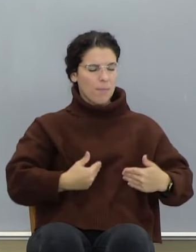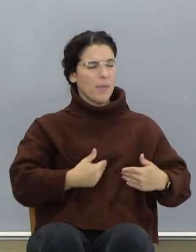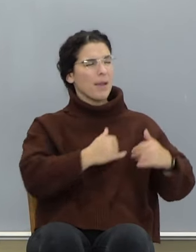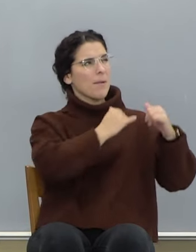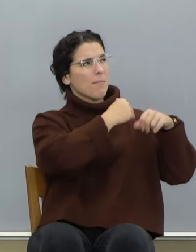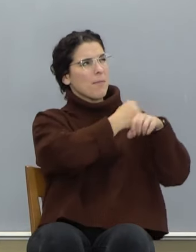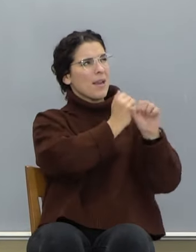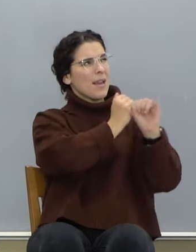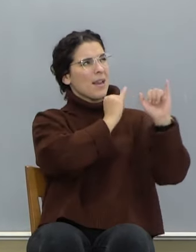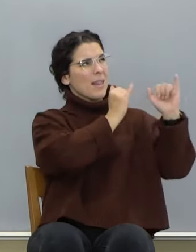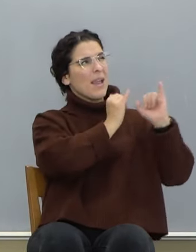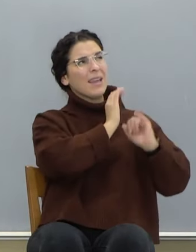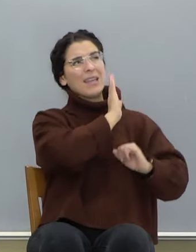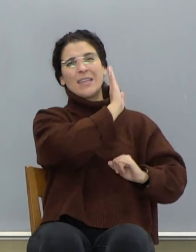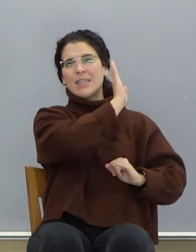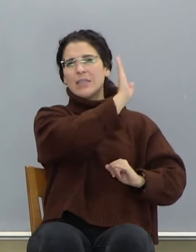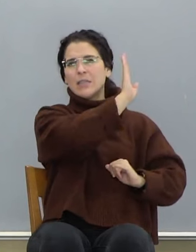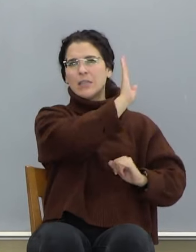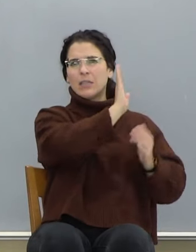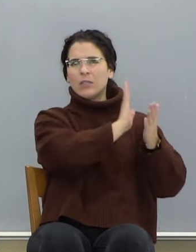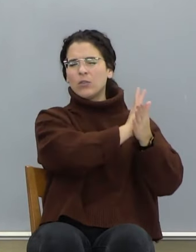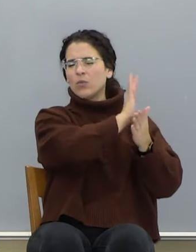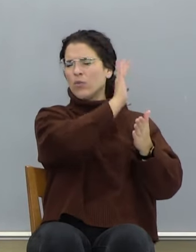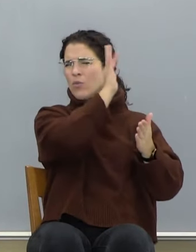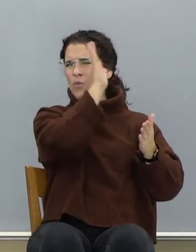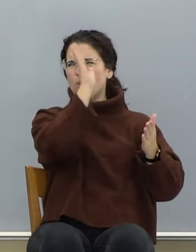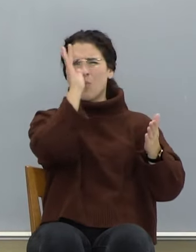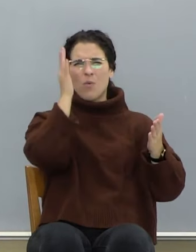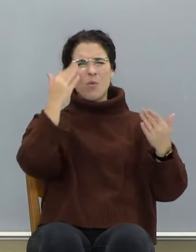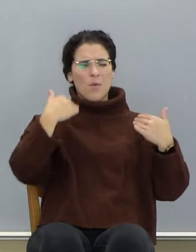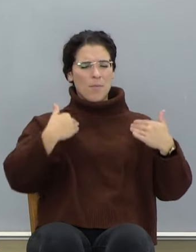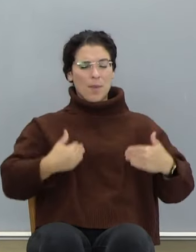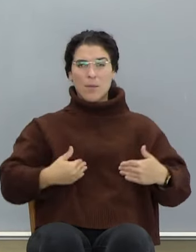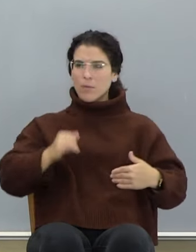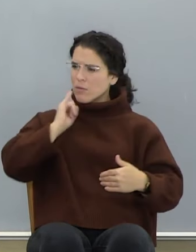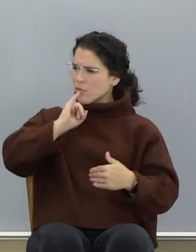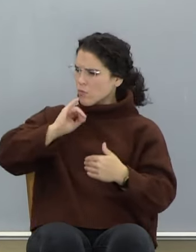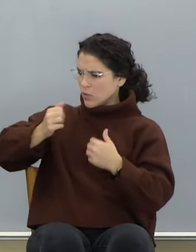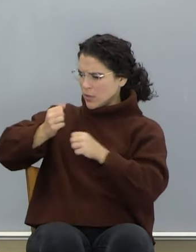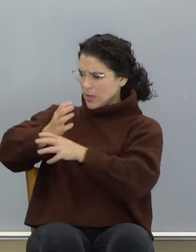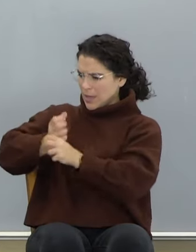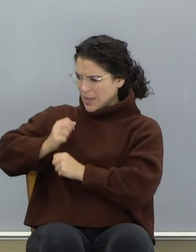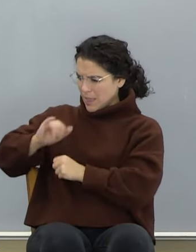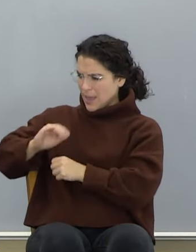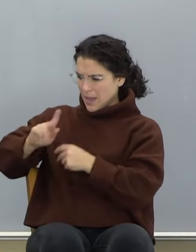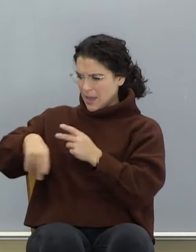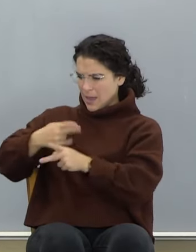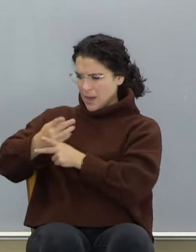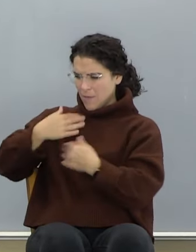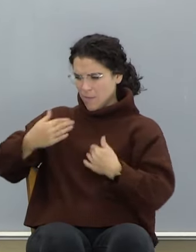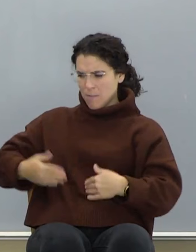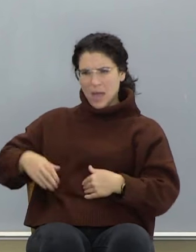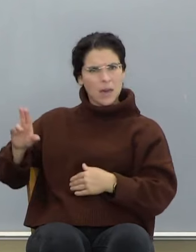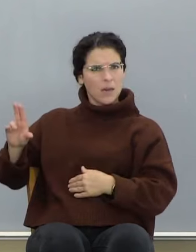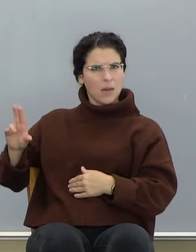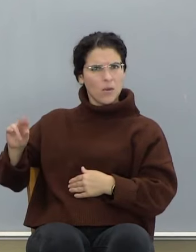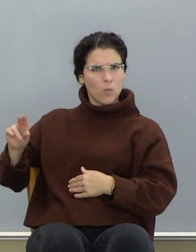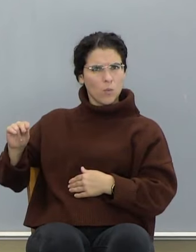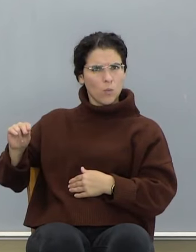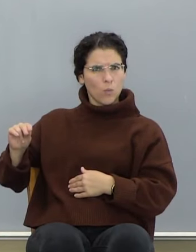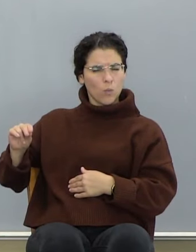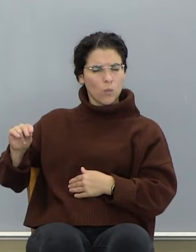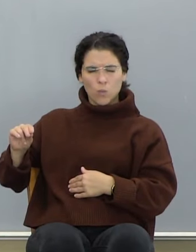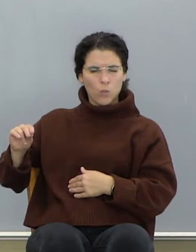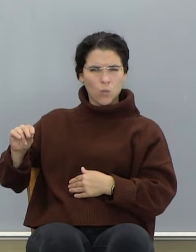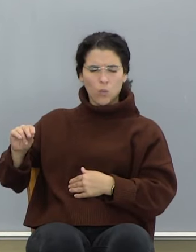unto his glorious body. Israel's not going to get that kind of a body. So what I'm getting at is,